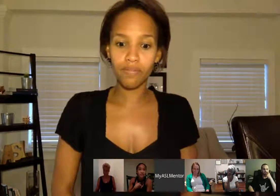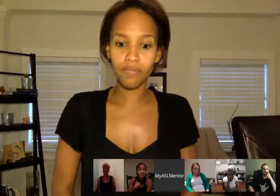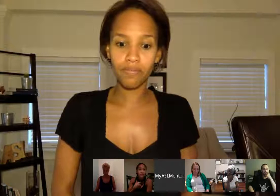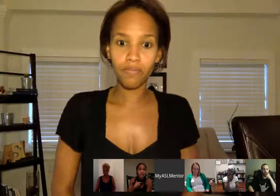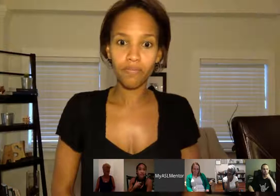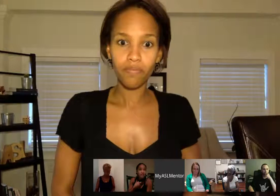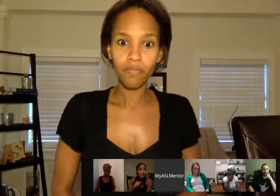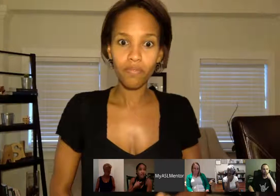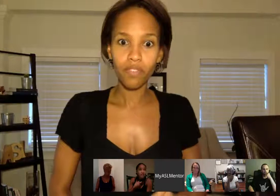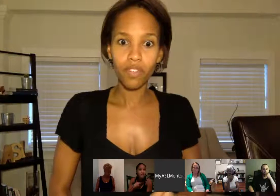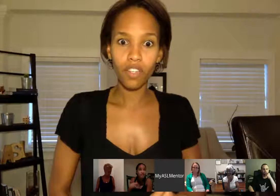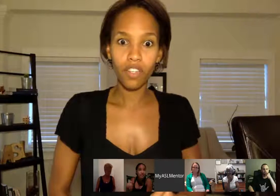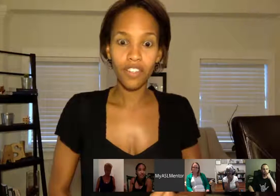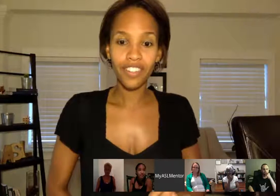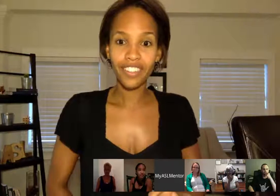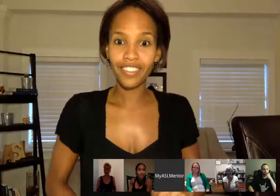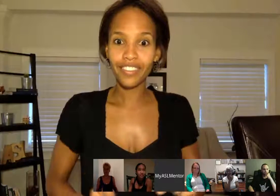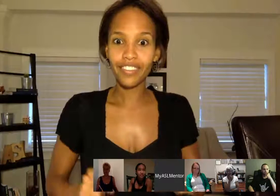questions?